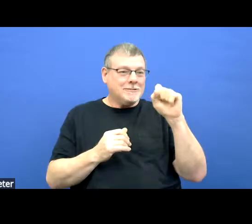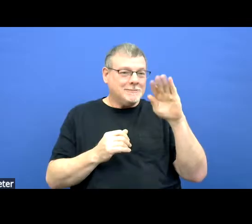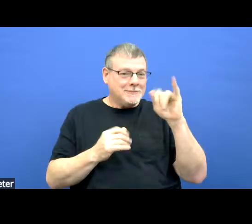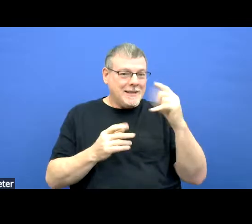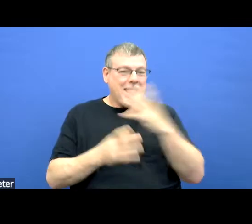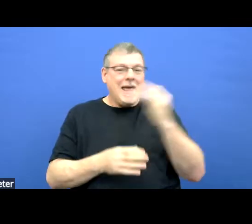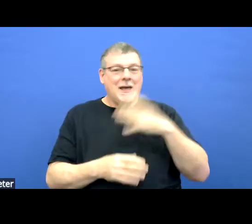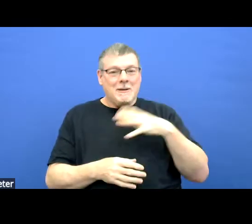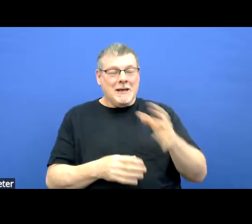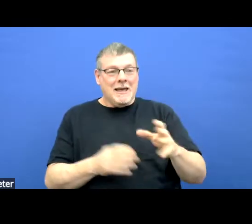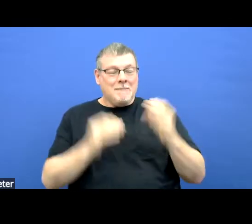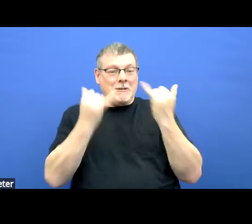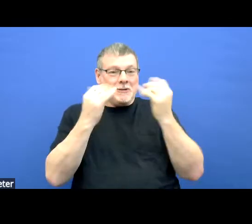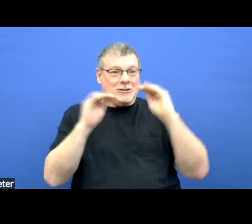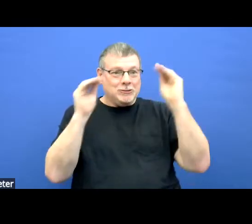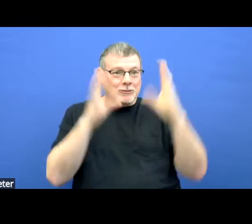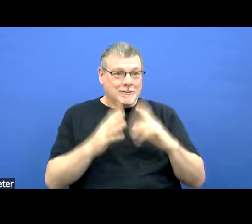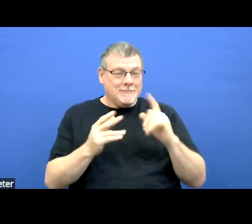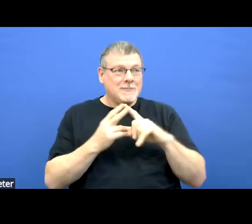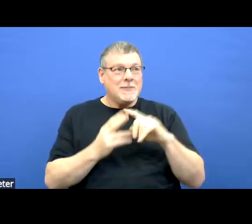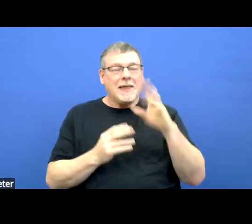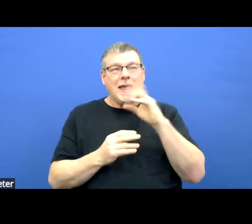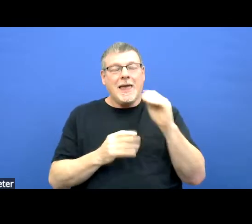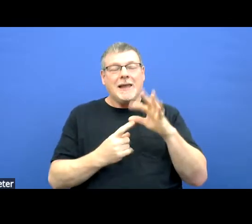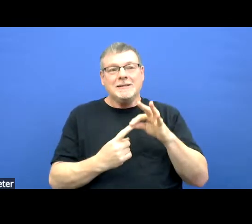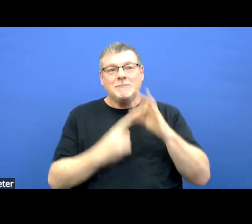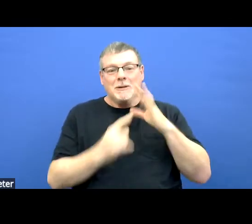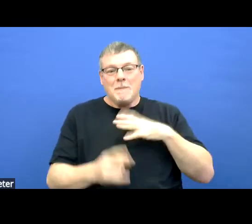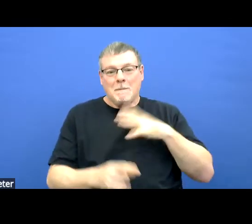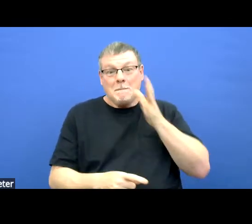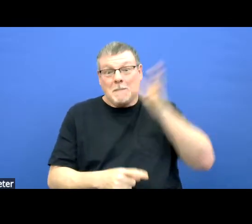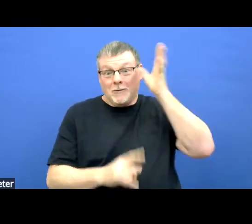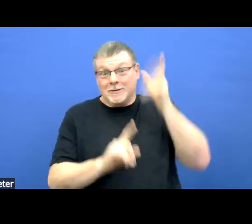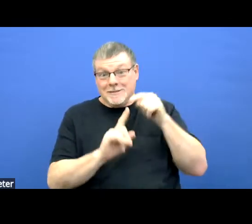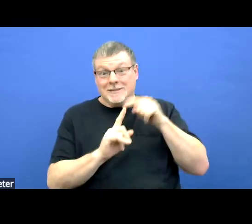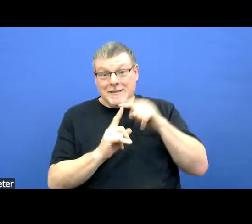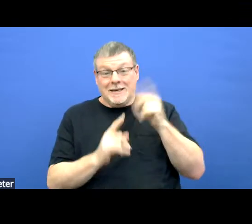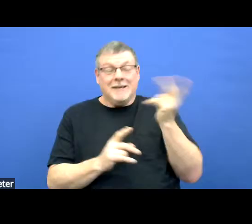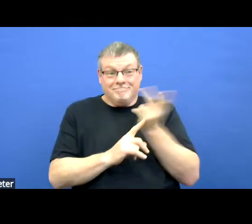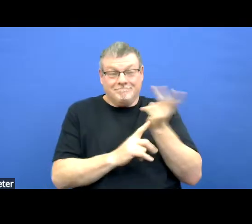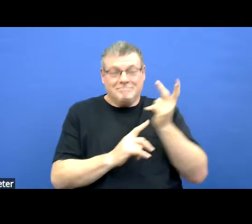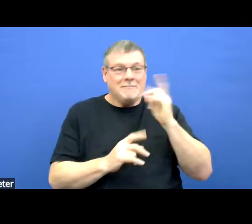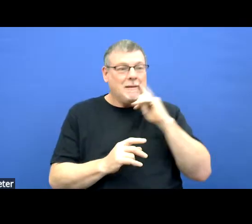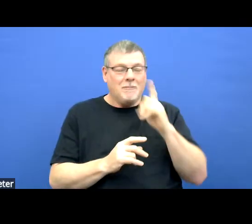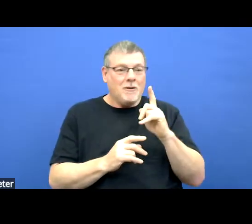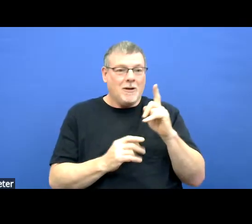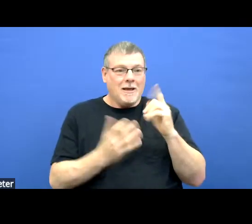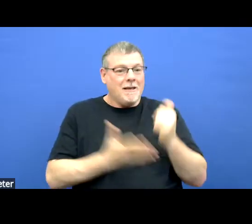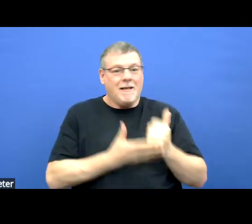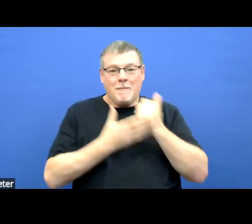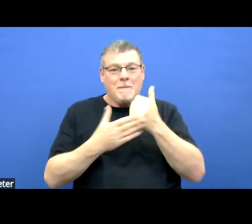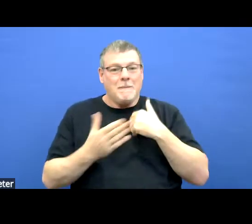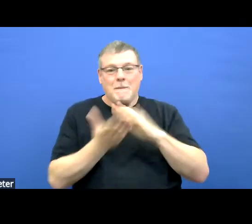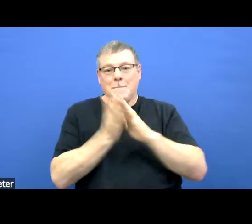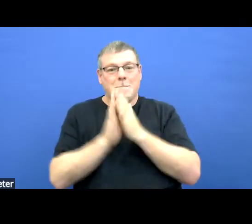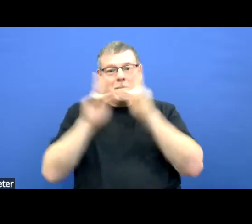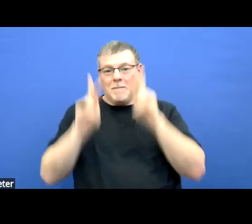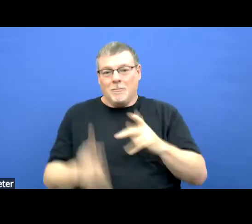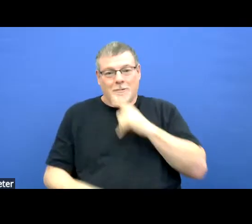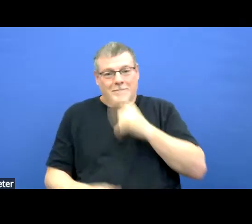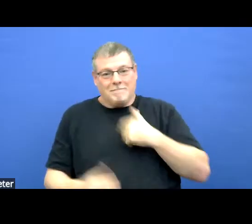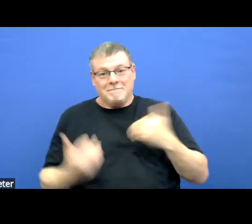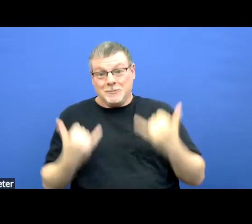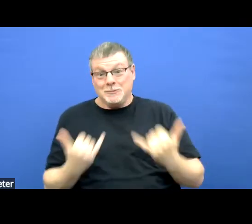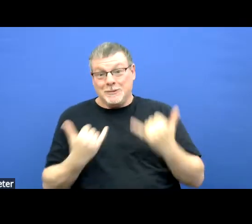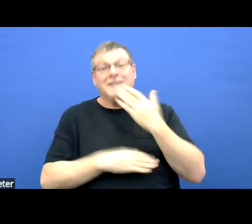piano instructor, Diane Habib, and especially my parents, Karen and Jeff Arbogast, for helping me become the person I am today.